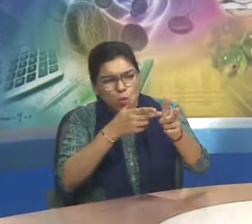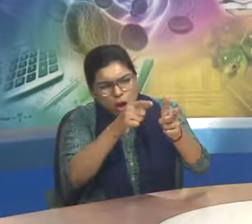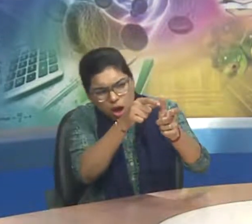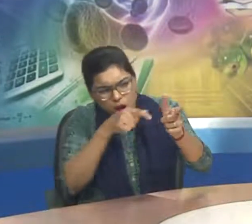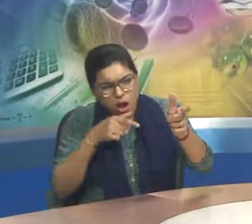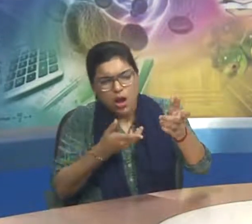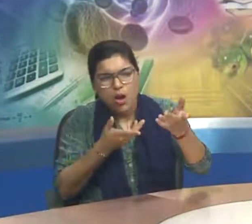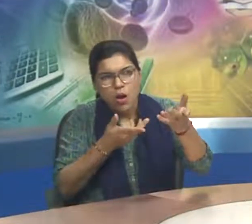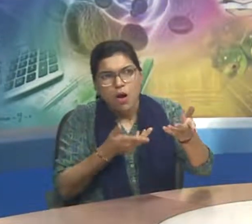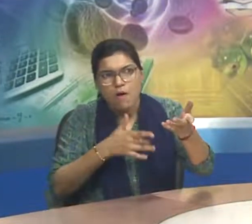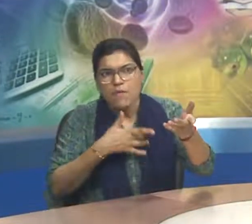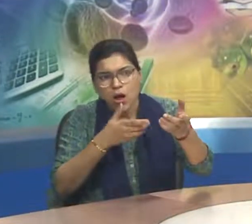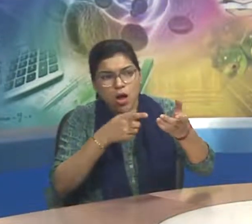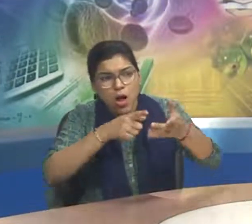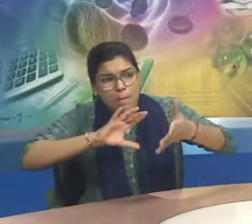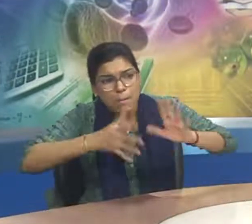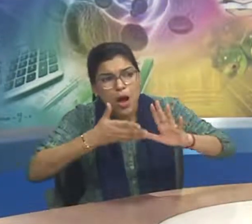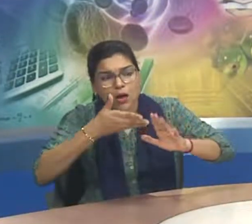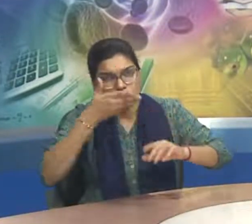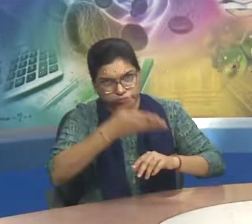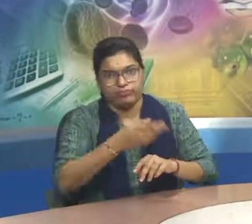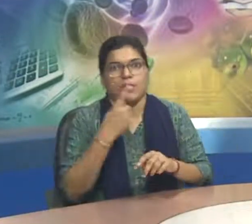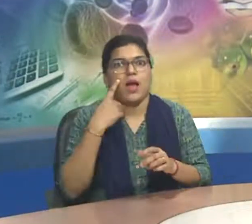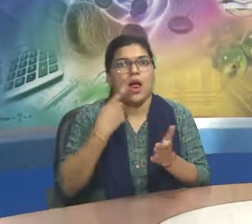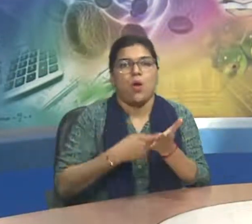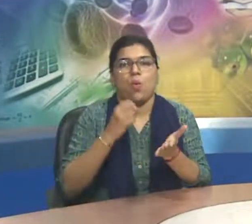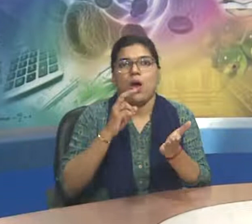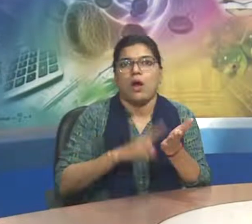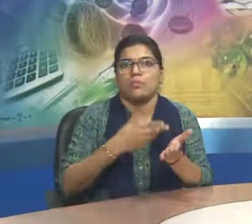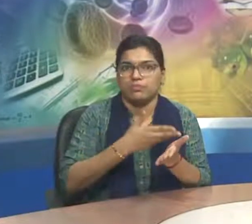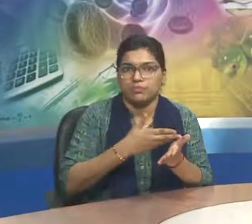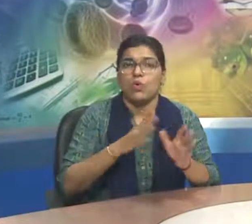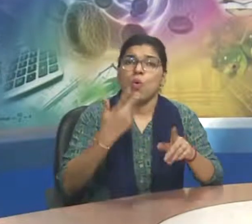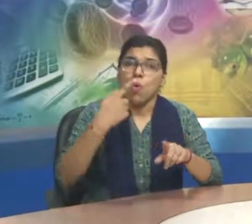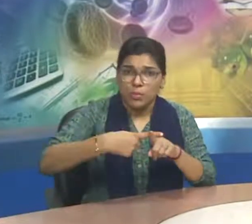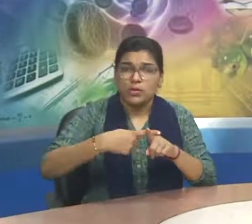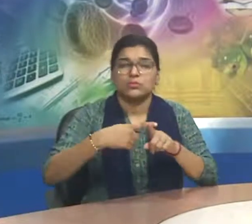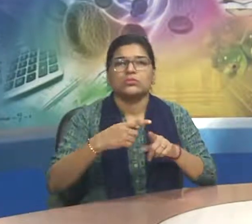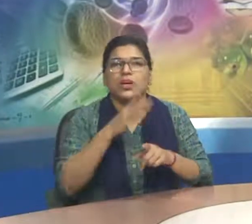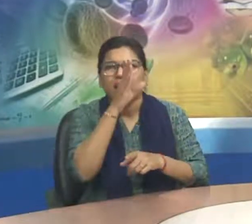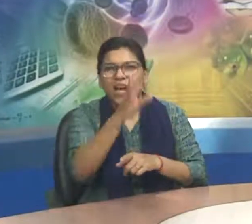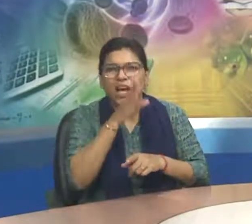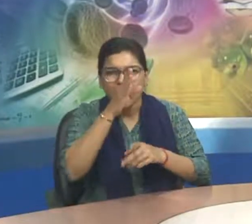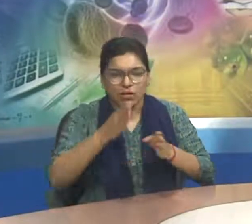materials, like armaments are the weapons which we used